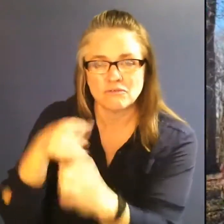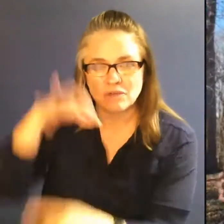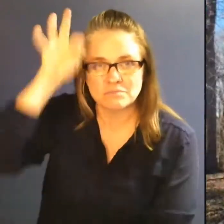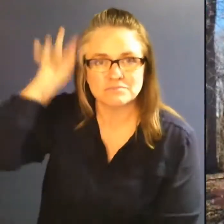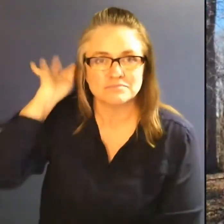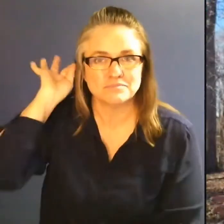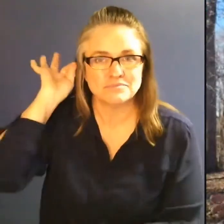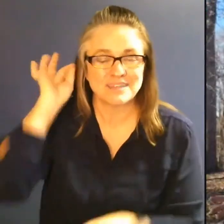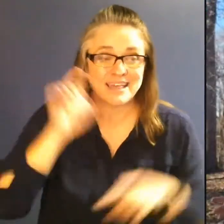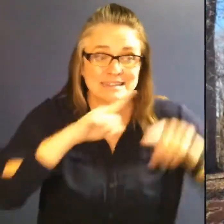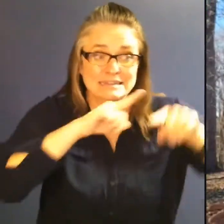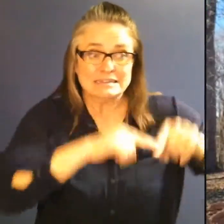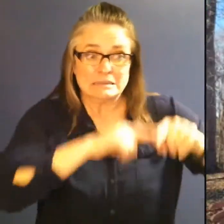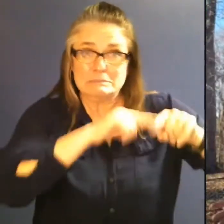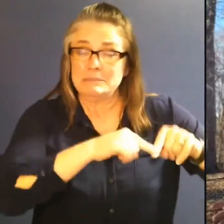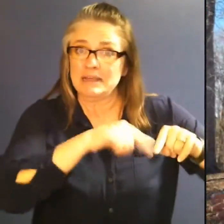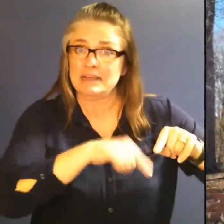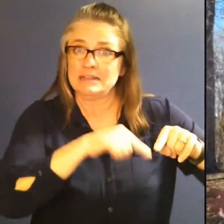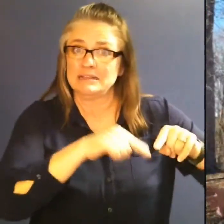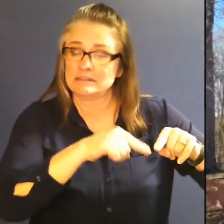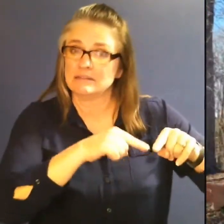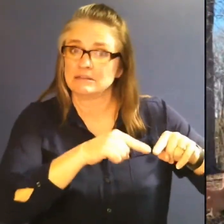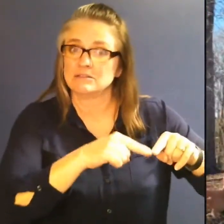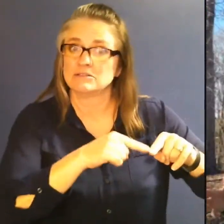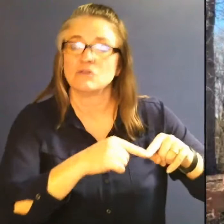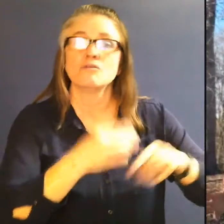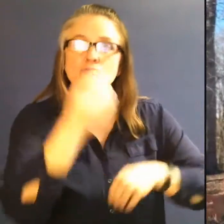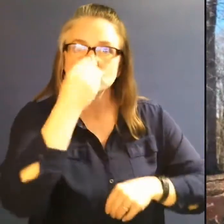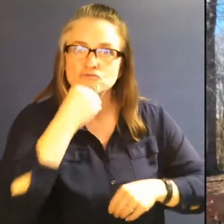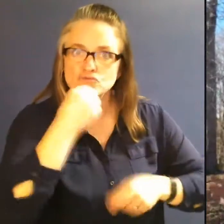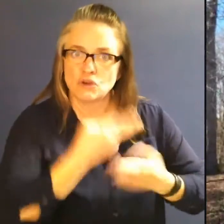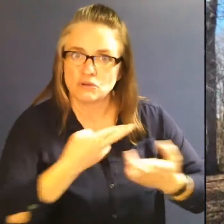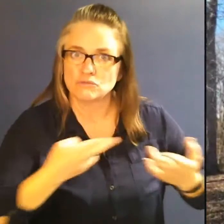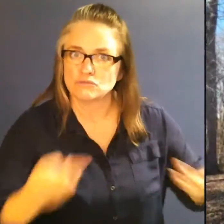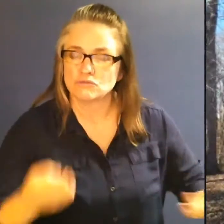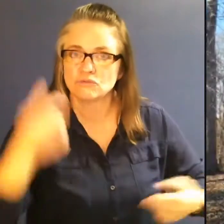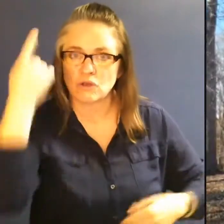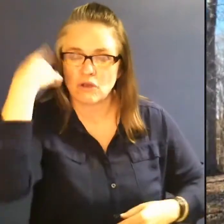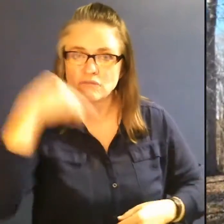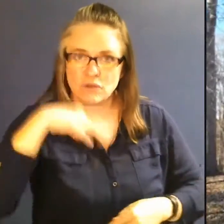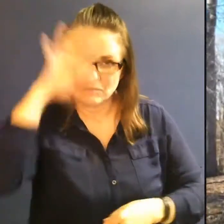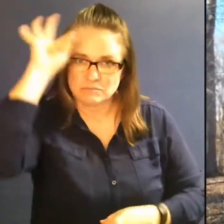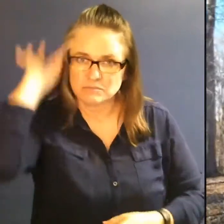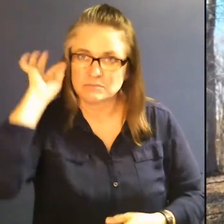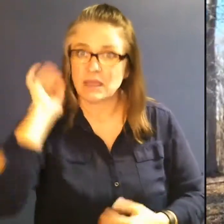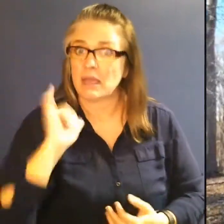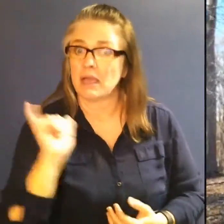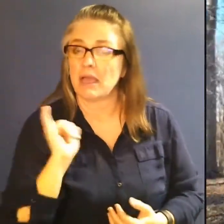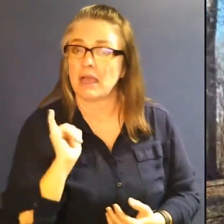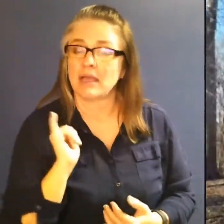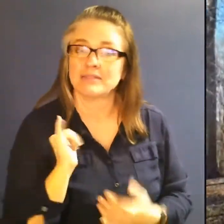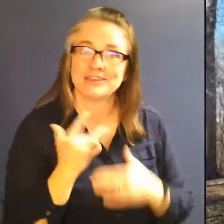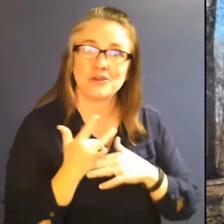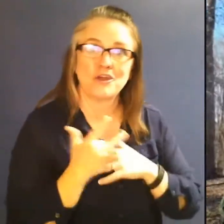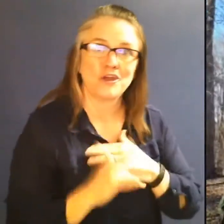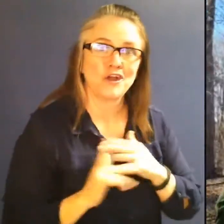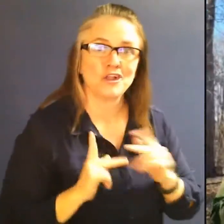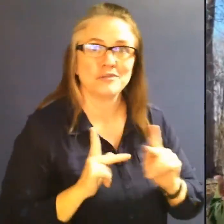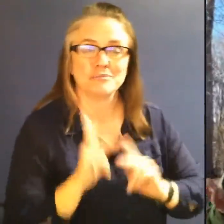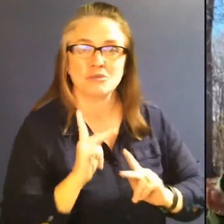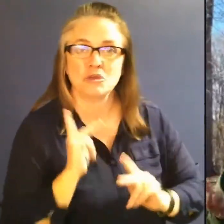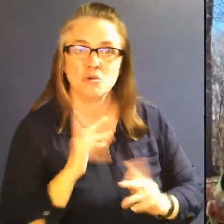went from quite a dependent food source for the indigenous folks, early settlers maybe as much, but then the